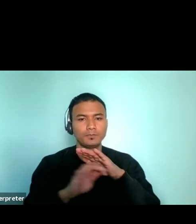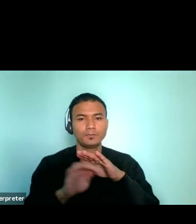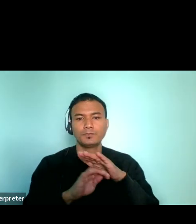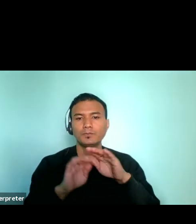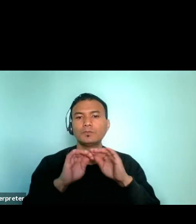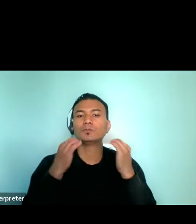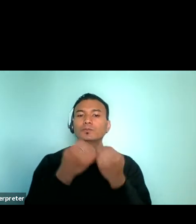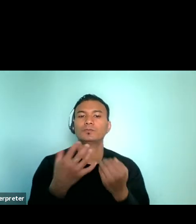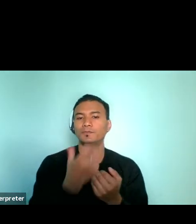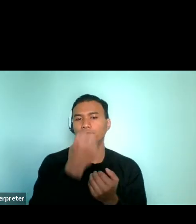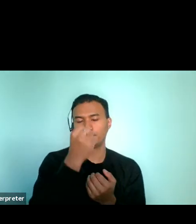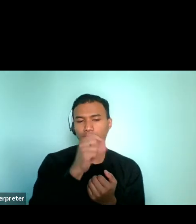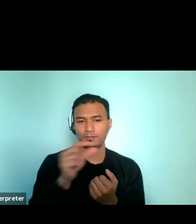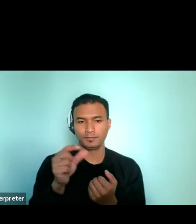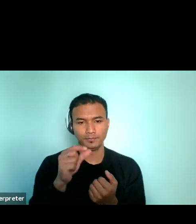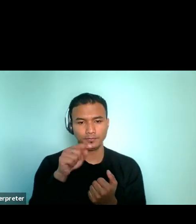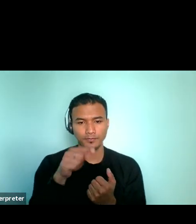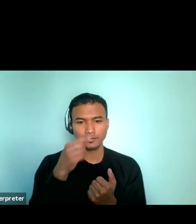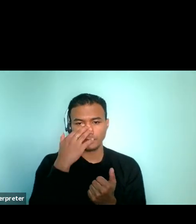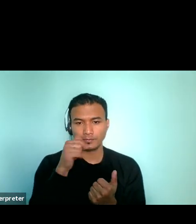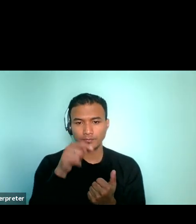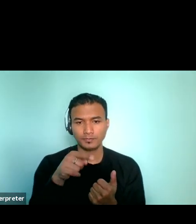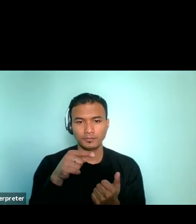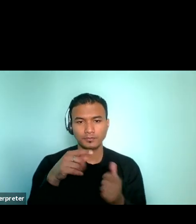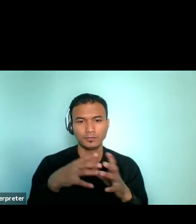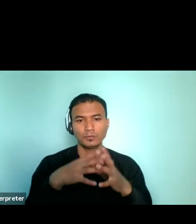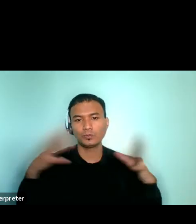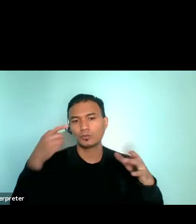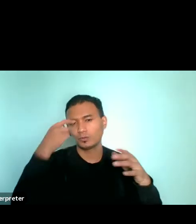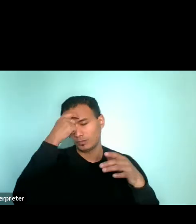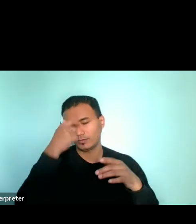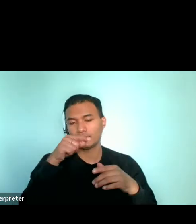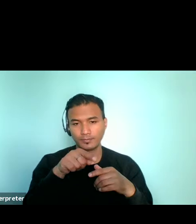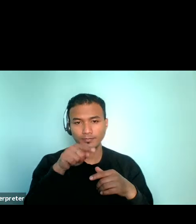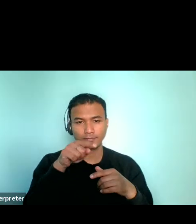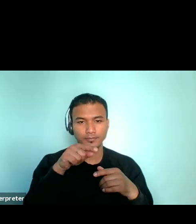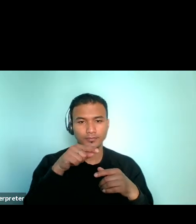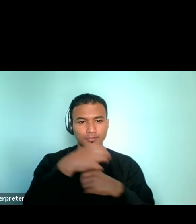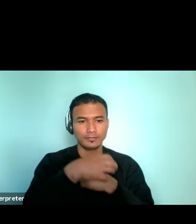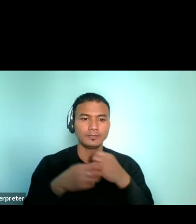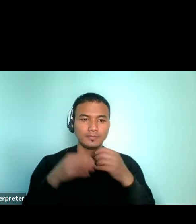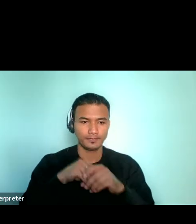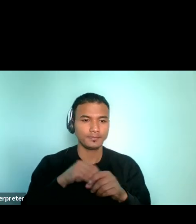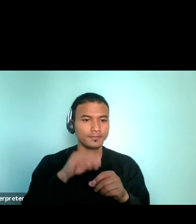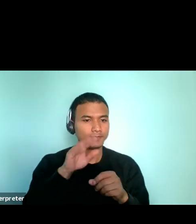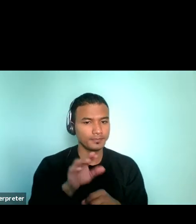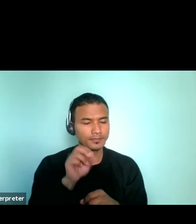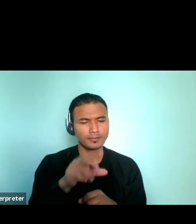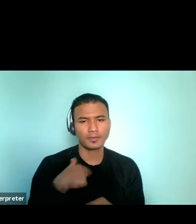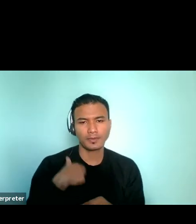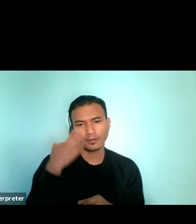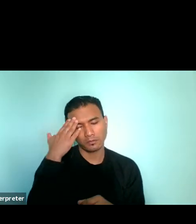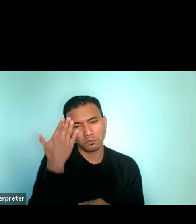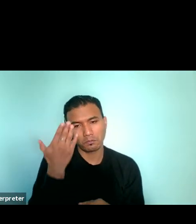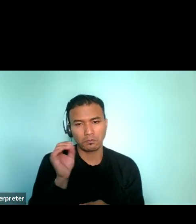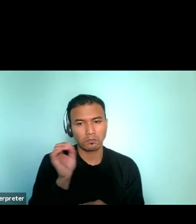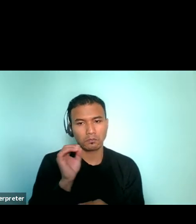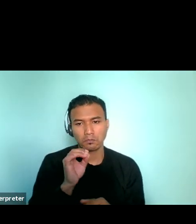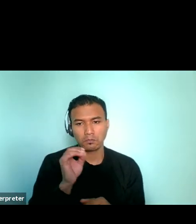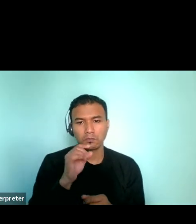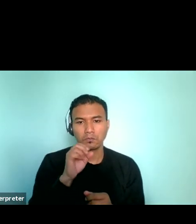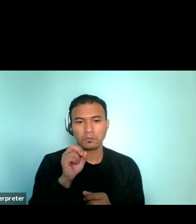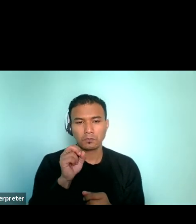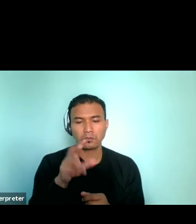So this kind of thing still remaining a big gap in the country. But I don't know in other countries.